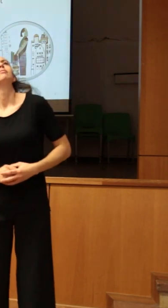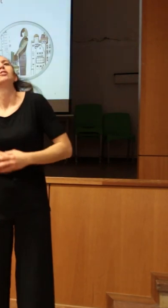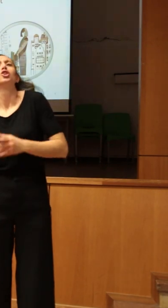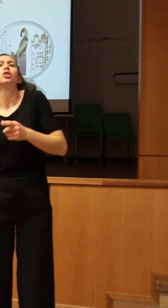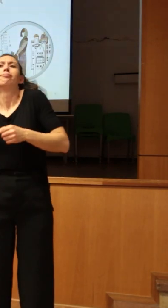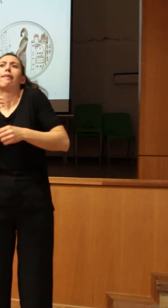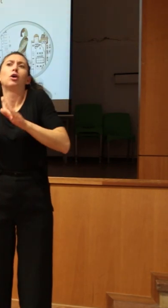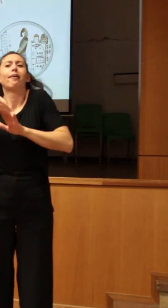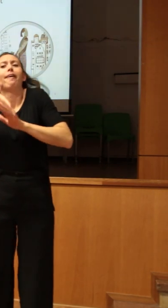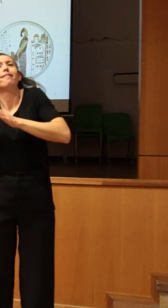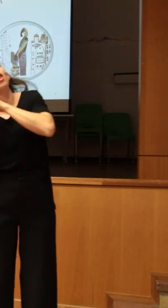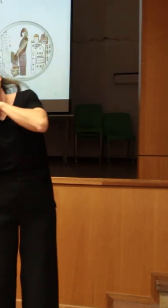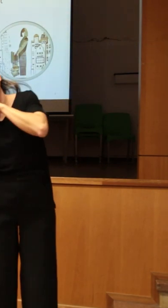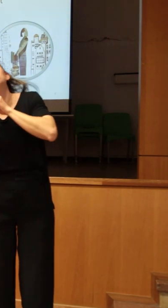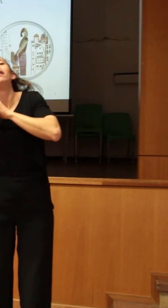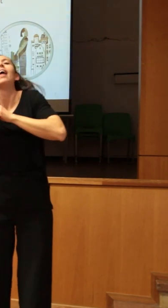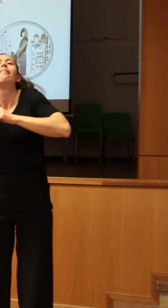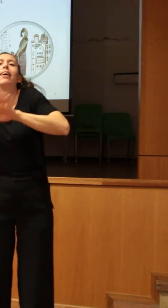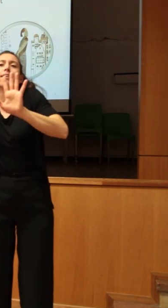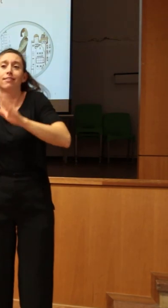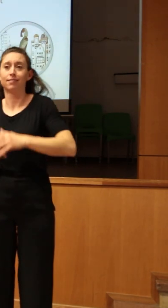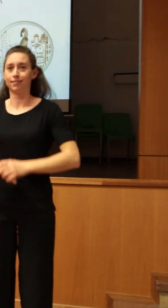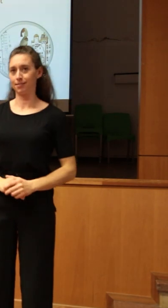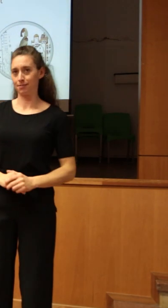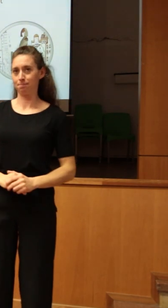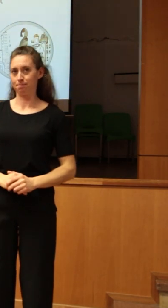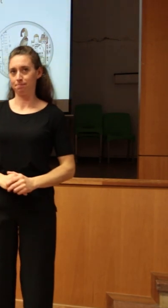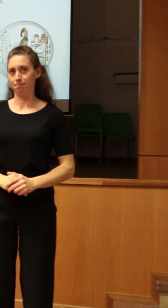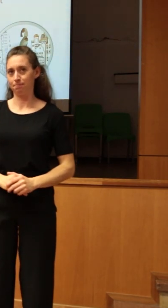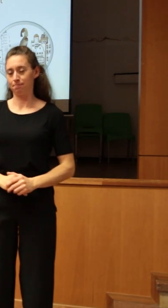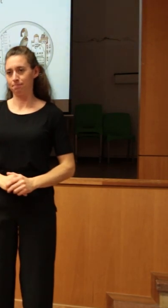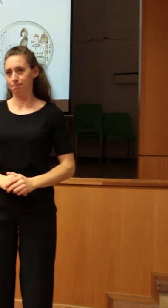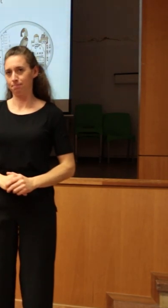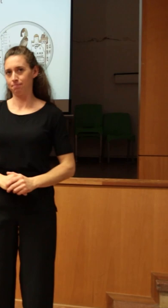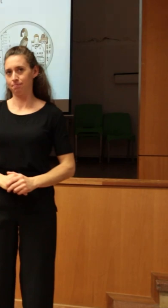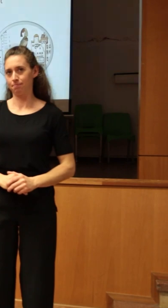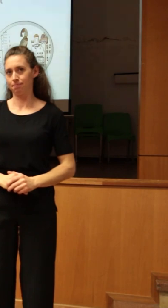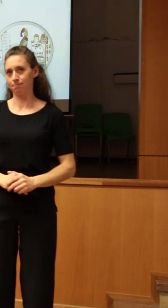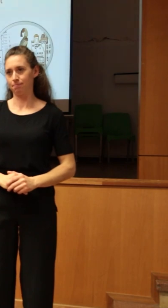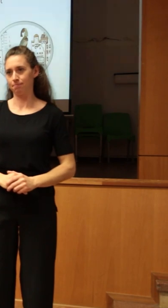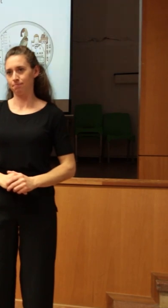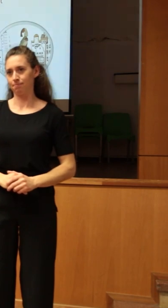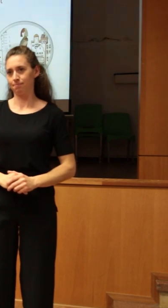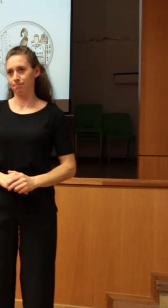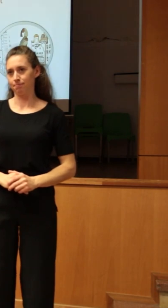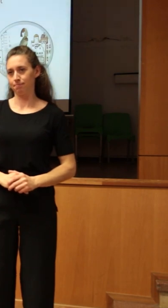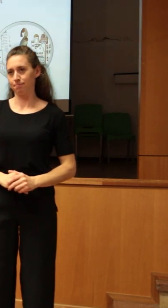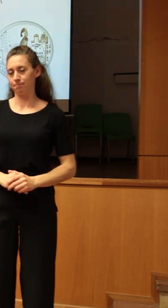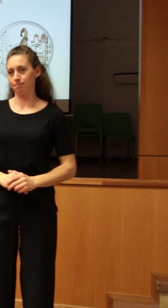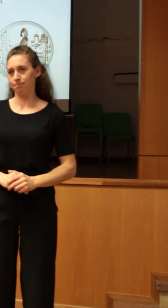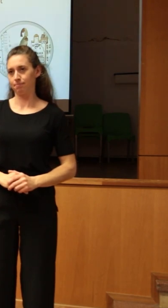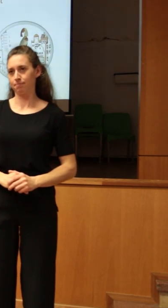vámonos todos a dormir y mañana vemos cómo hacemos. So they left because I really wanted them to go away.